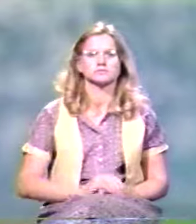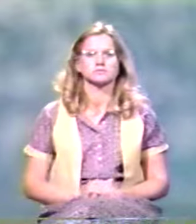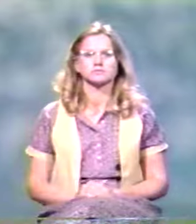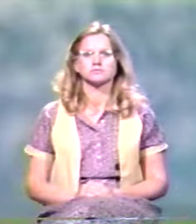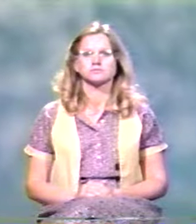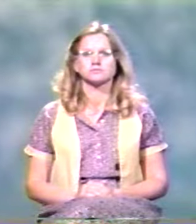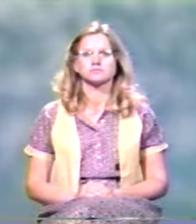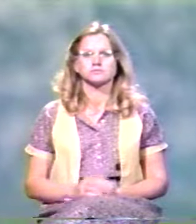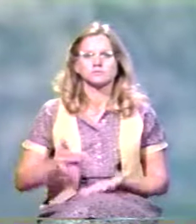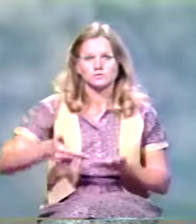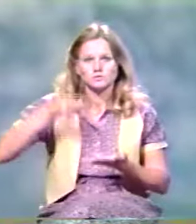soup,